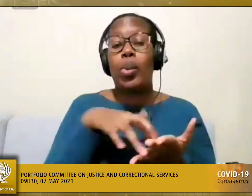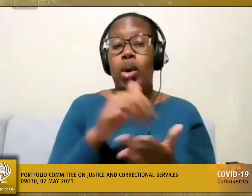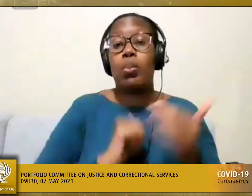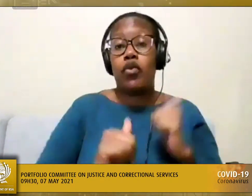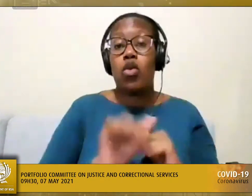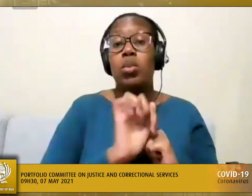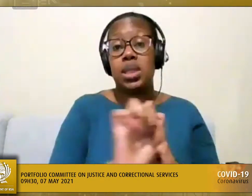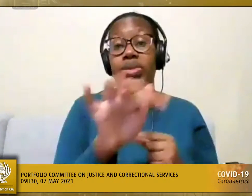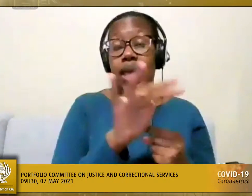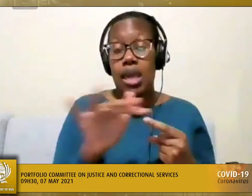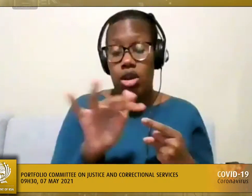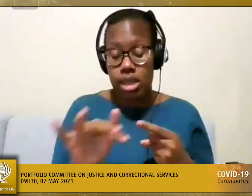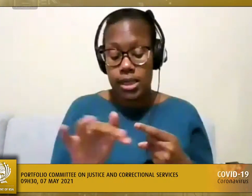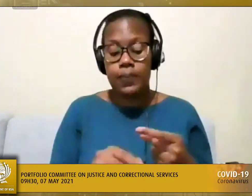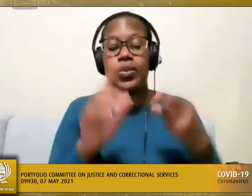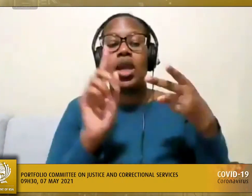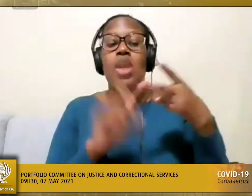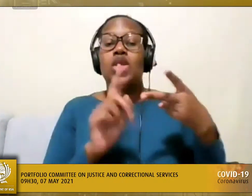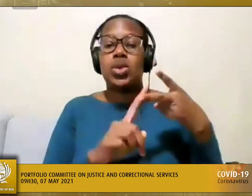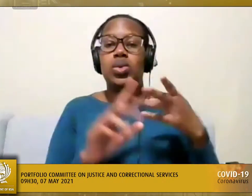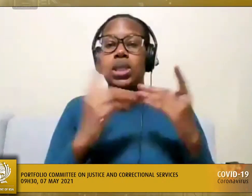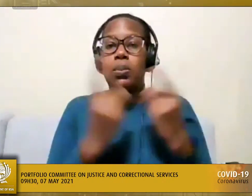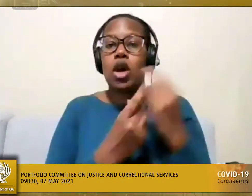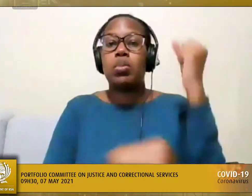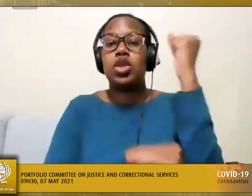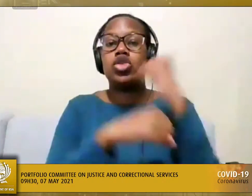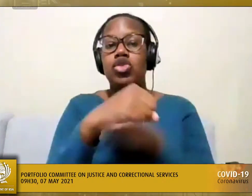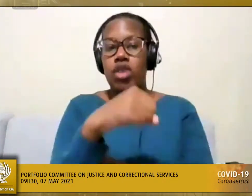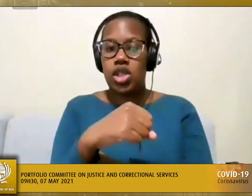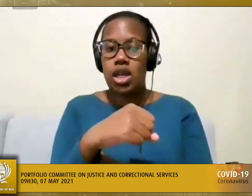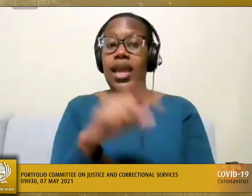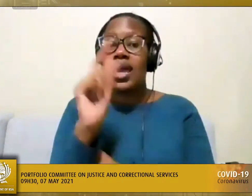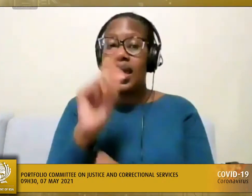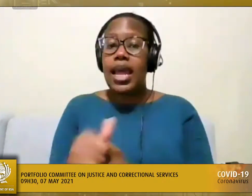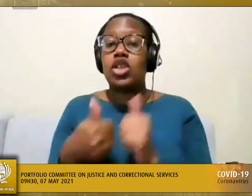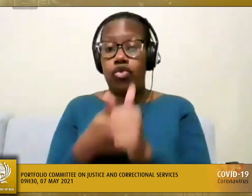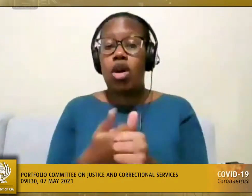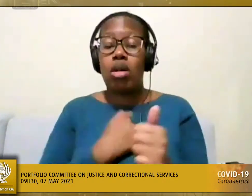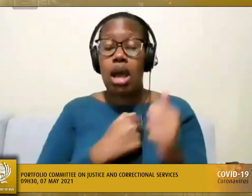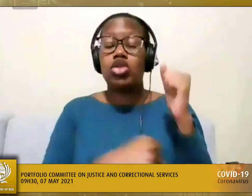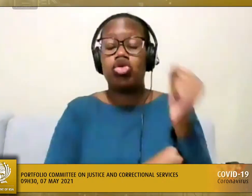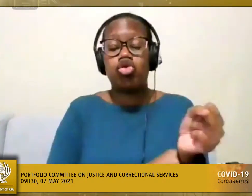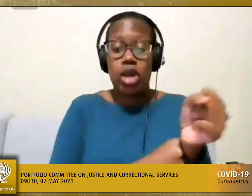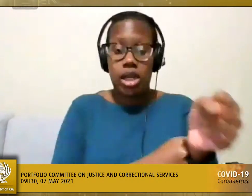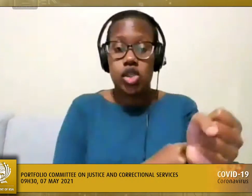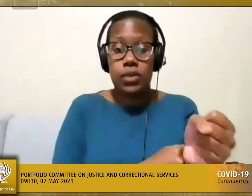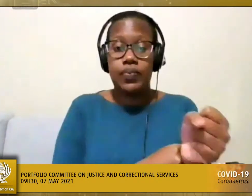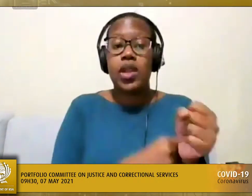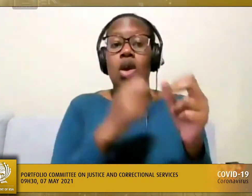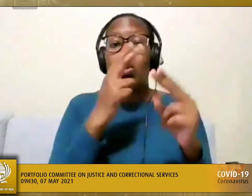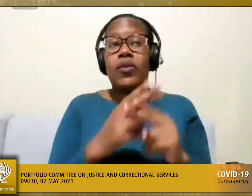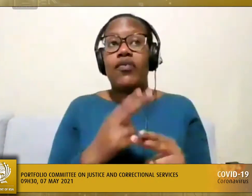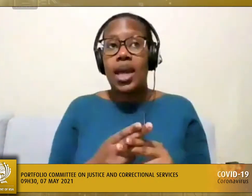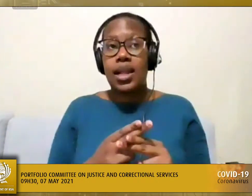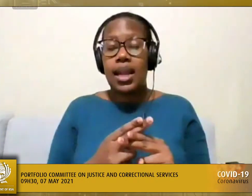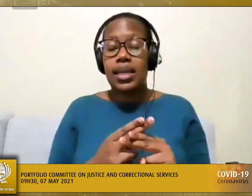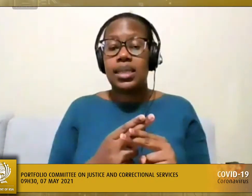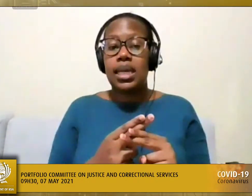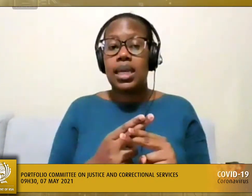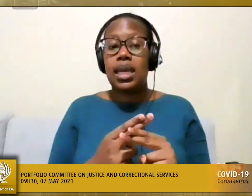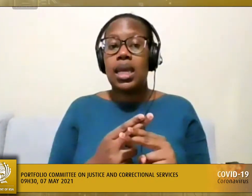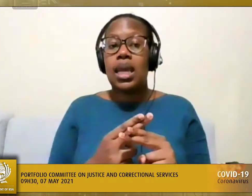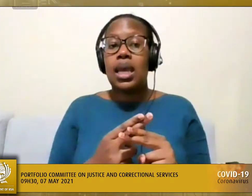second the structure of the department which has to follow the strategy that we have we are finalizing it making sure that people